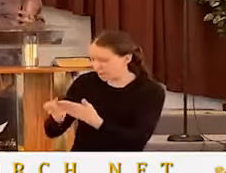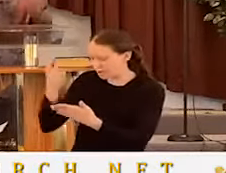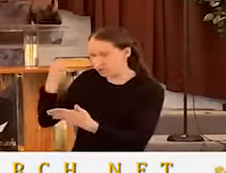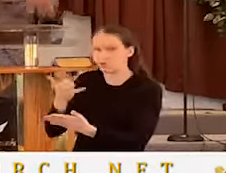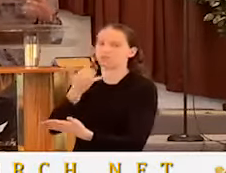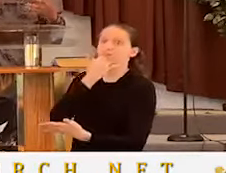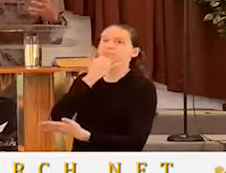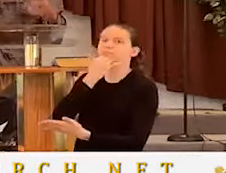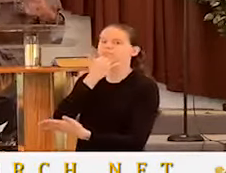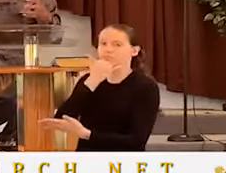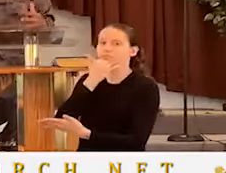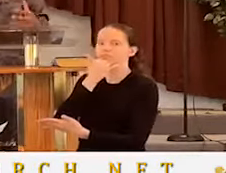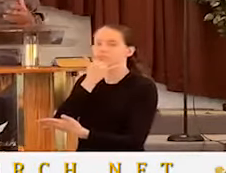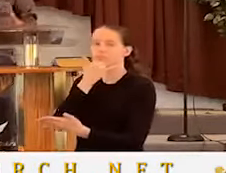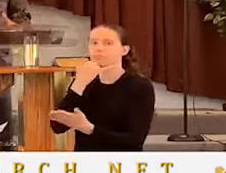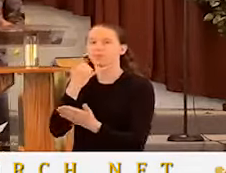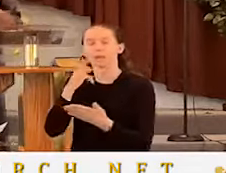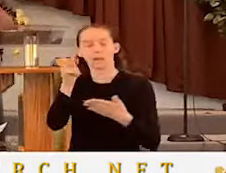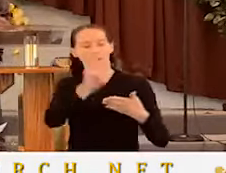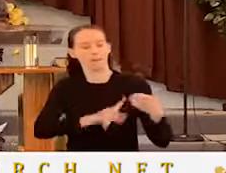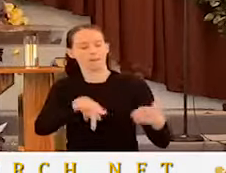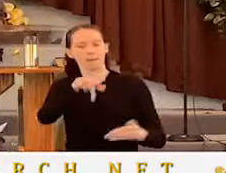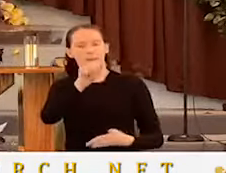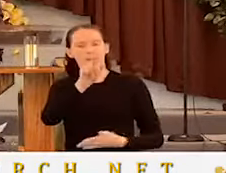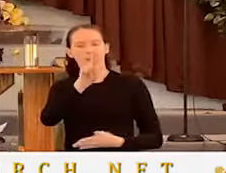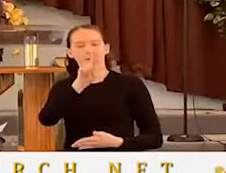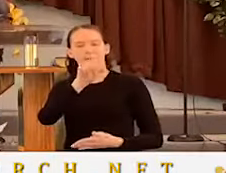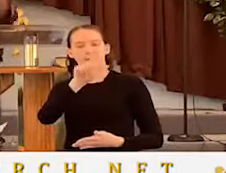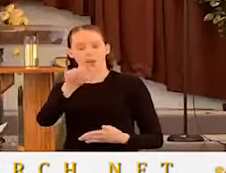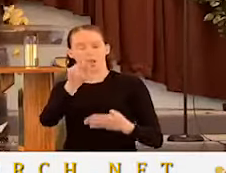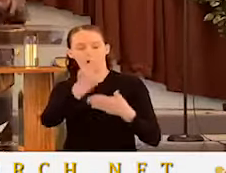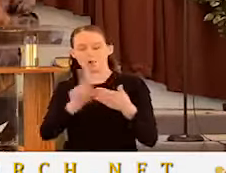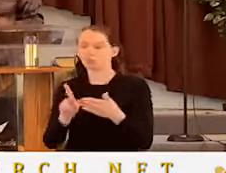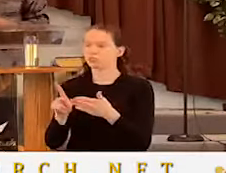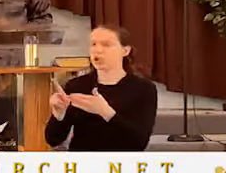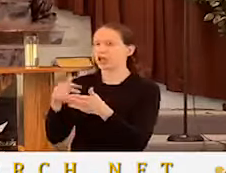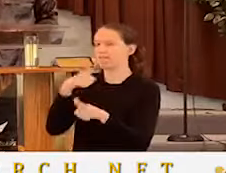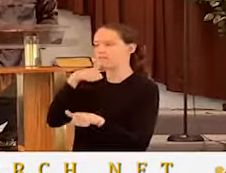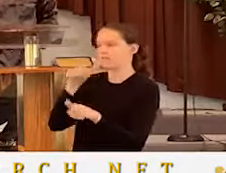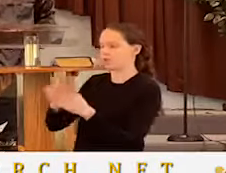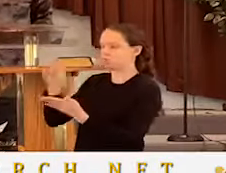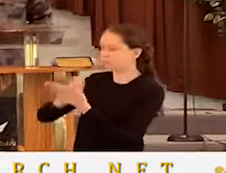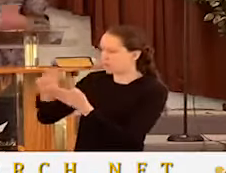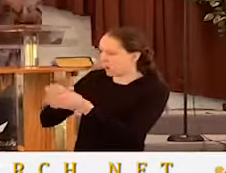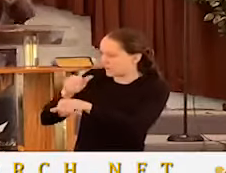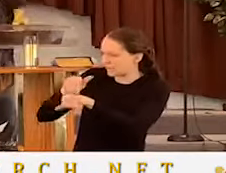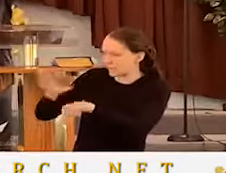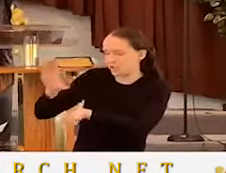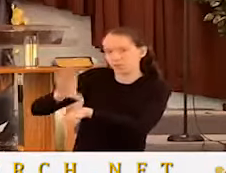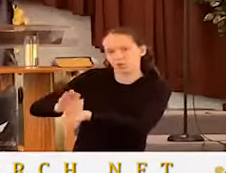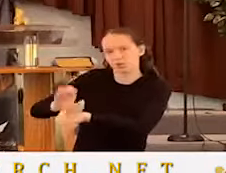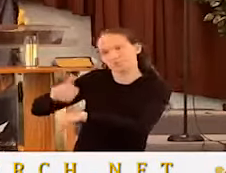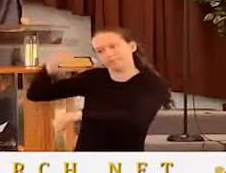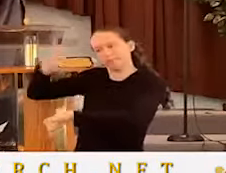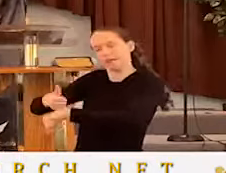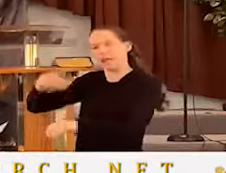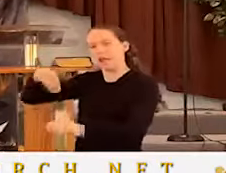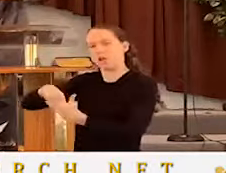Here Paul writes to this newly founded church in Rome. I want you to stay with me because I'm going so well. So don't